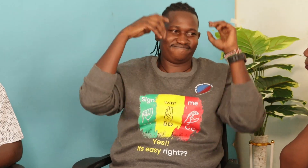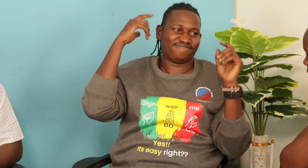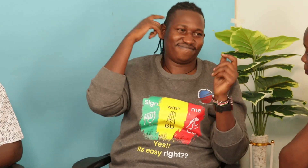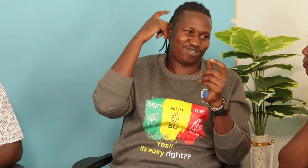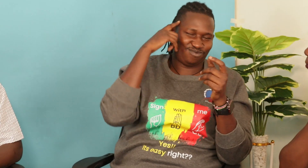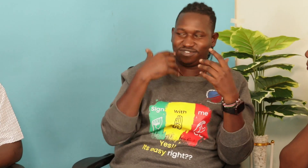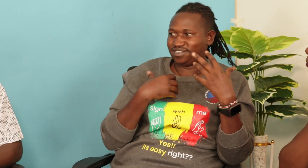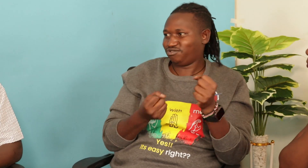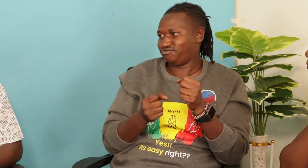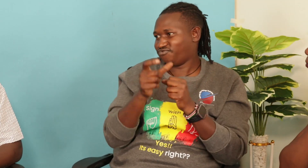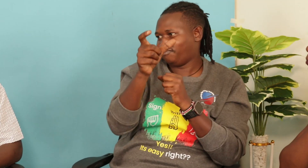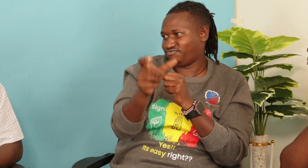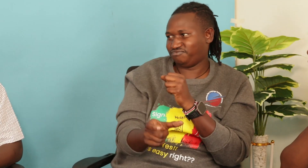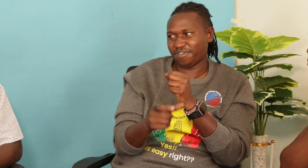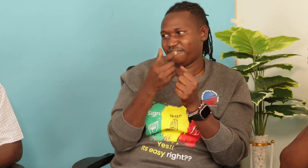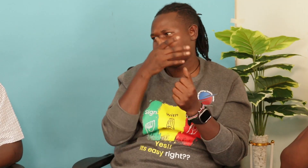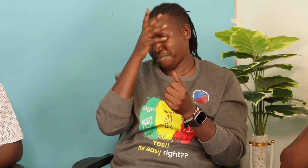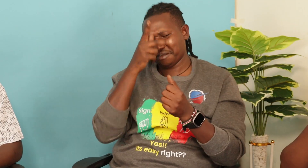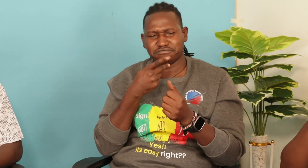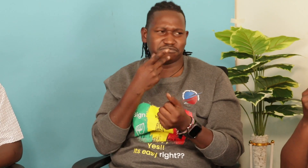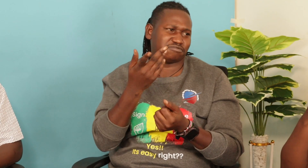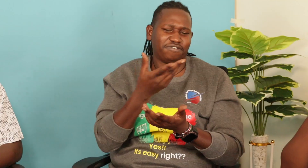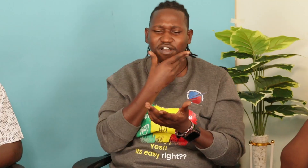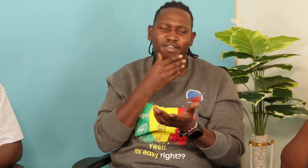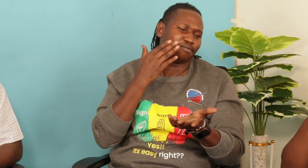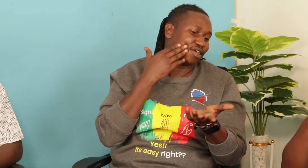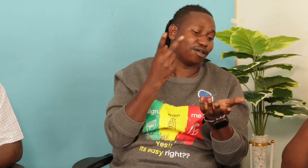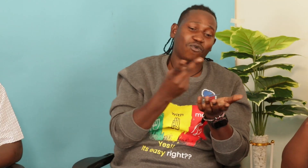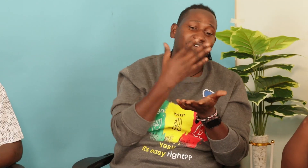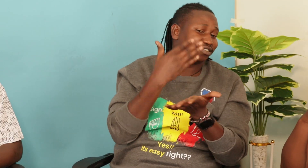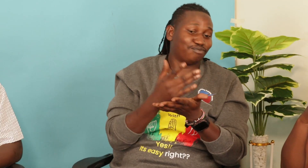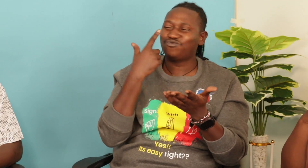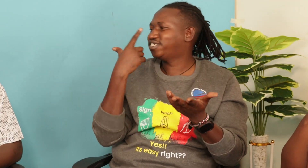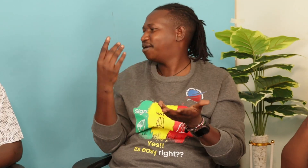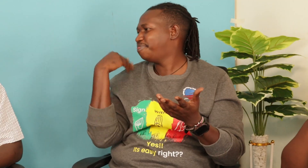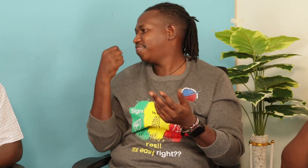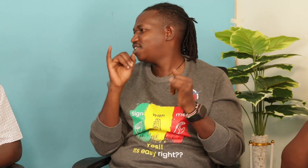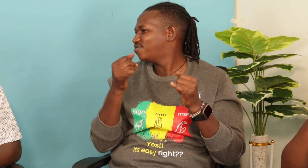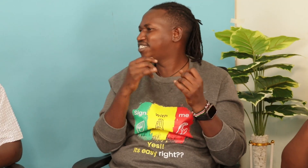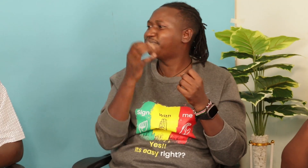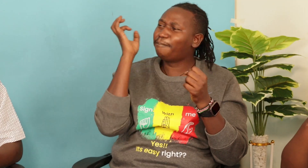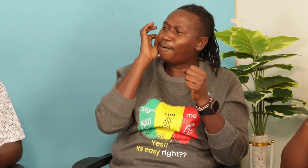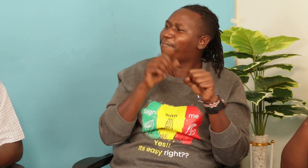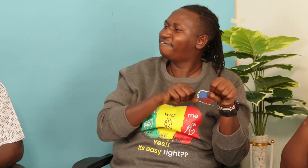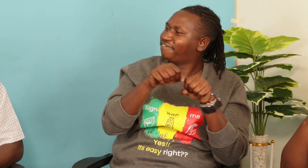eat. Now it erupts and lures them to mental health issues. You see father,